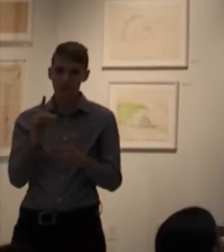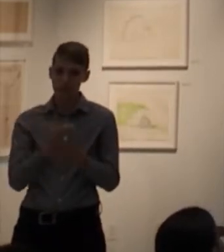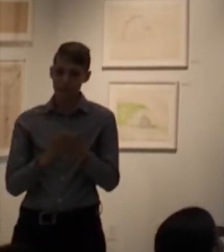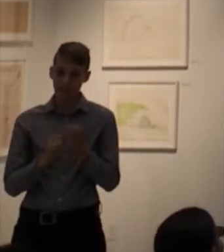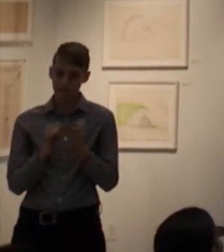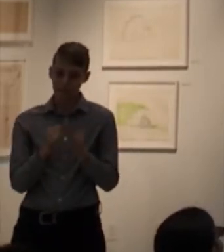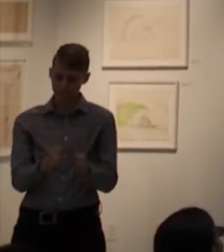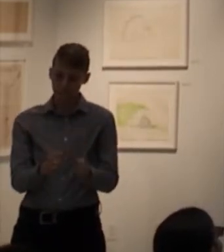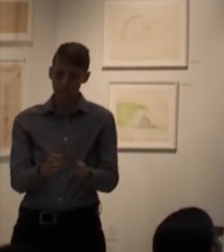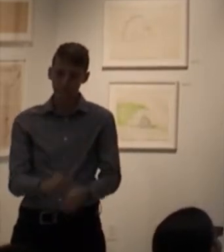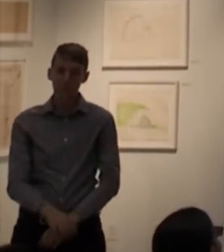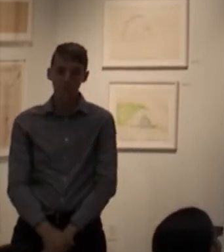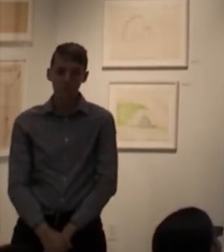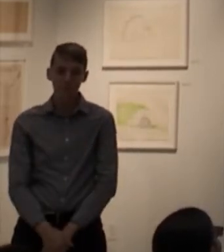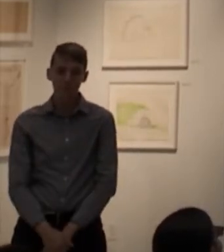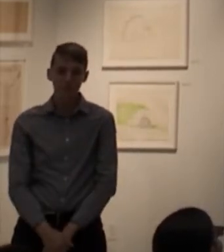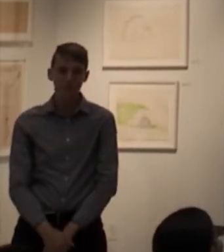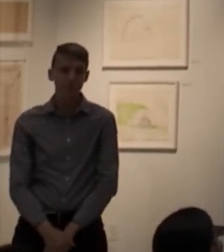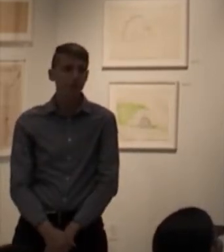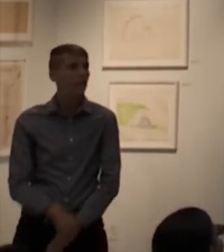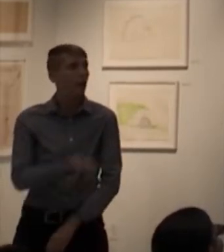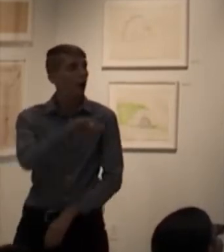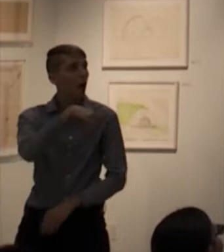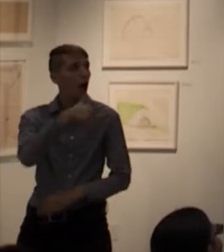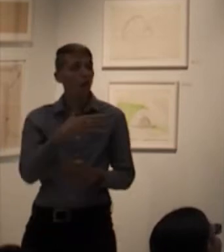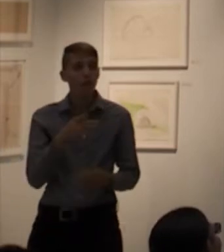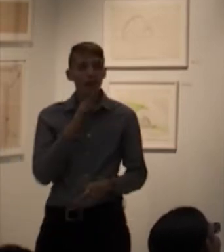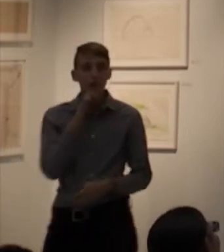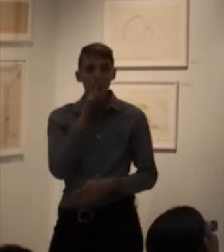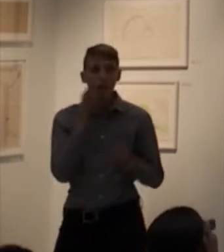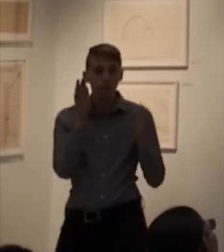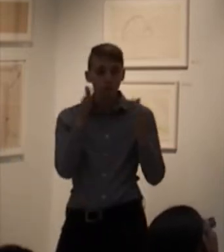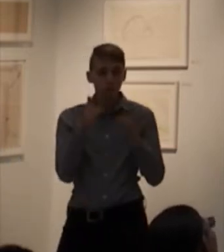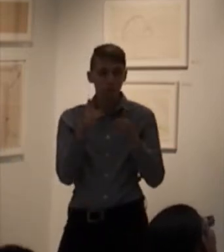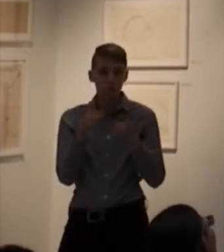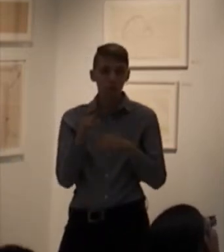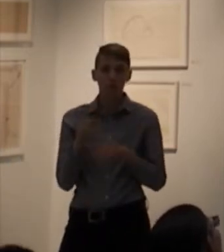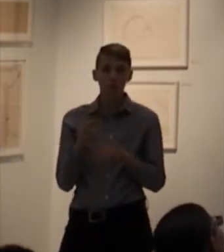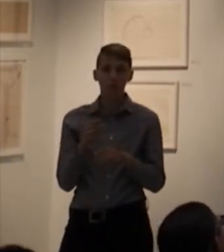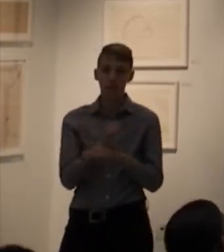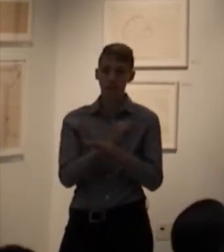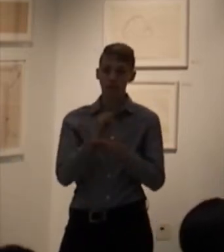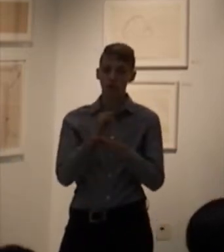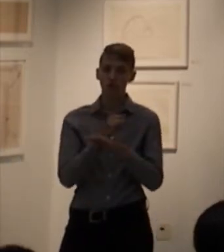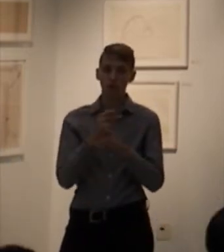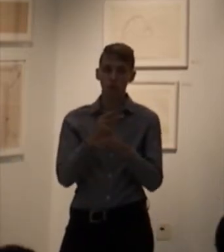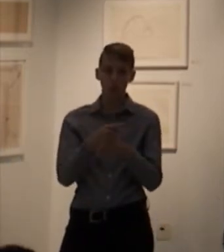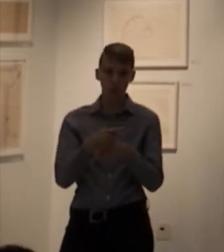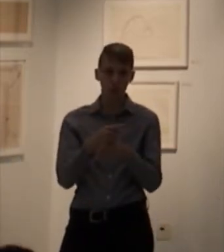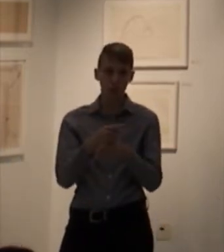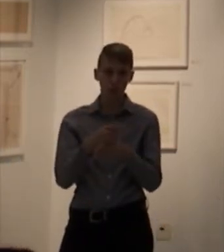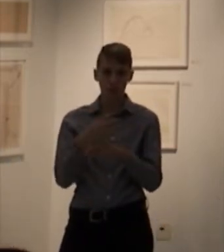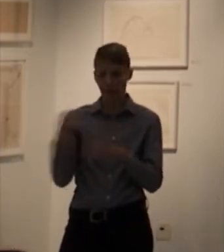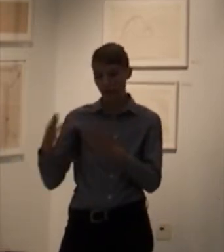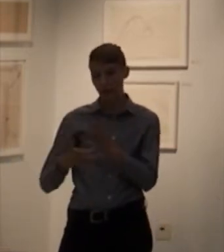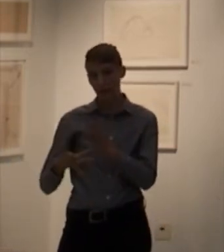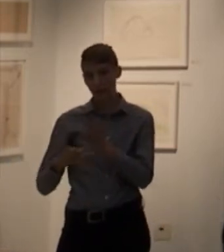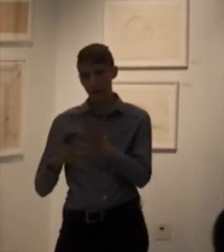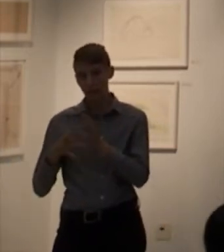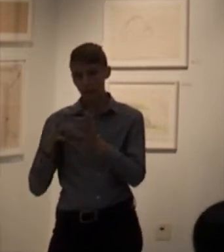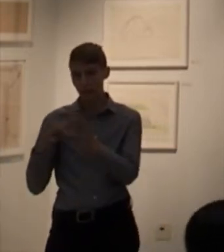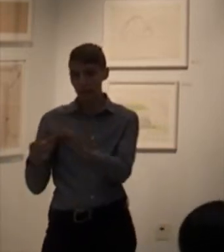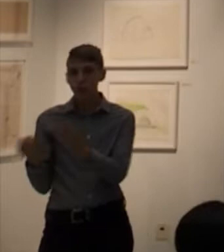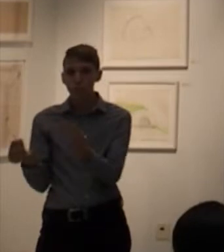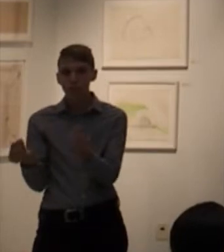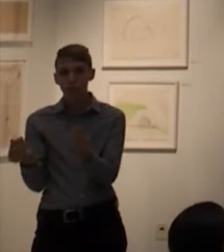The other thing that I am continuously looking at is industrial production and technology in terms of